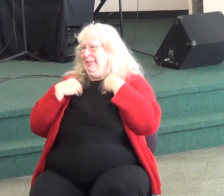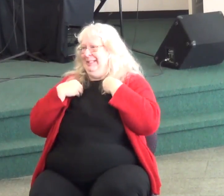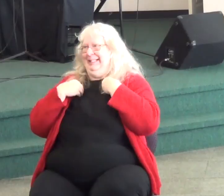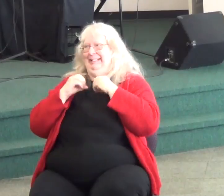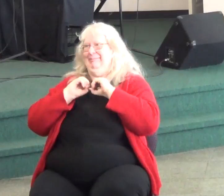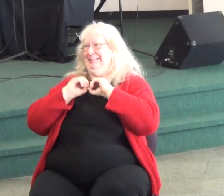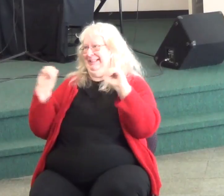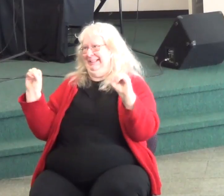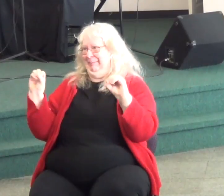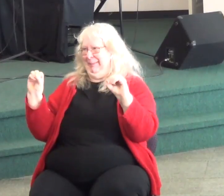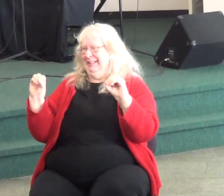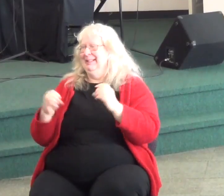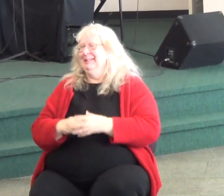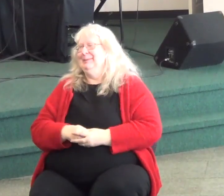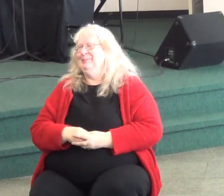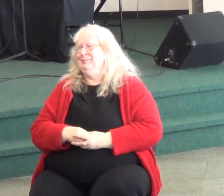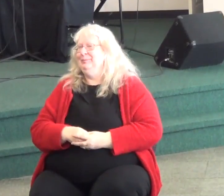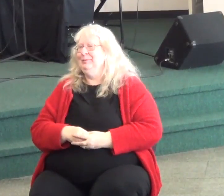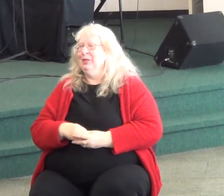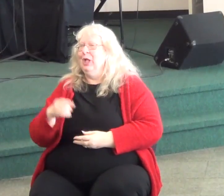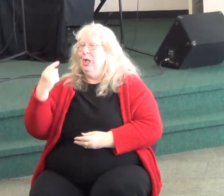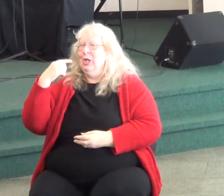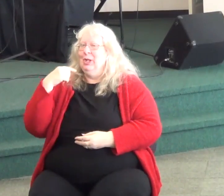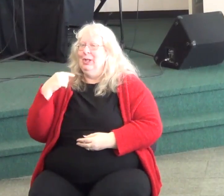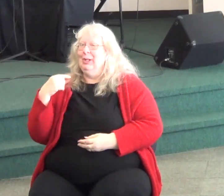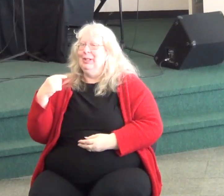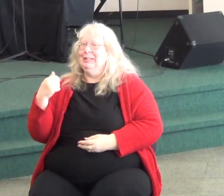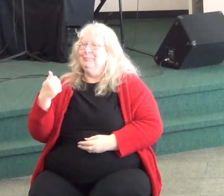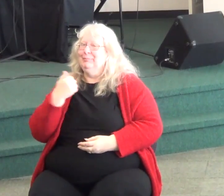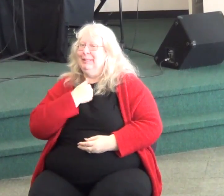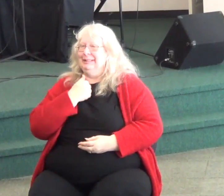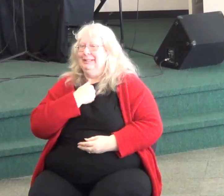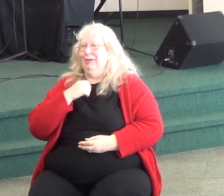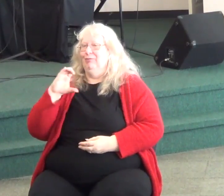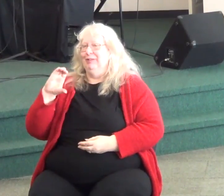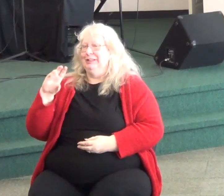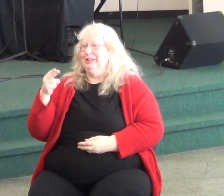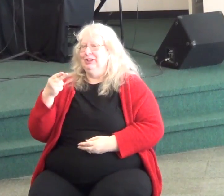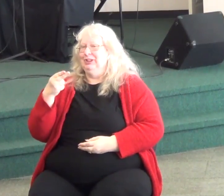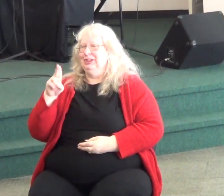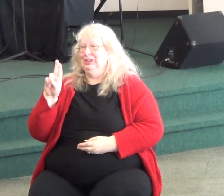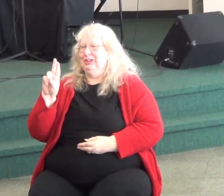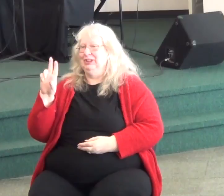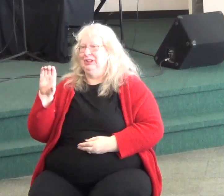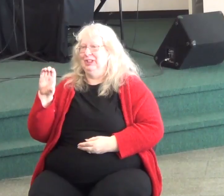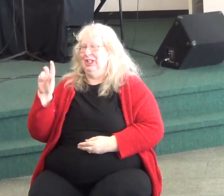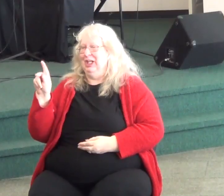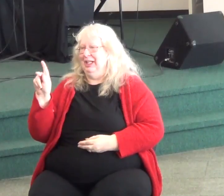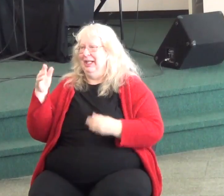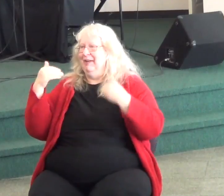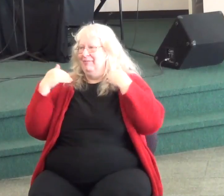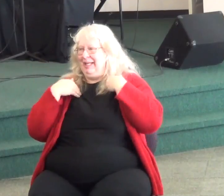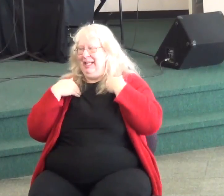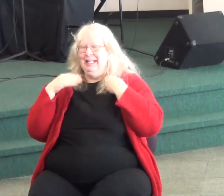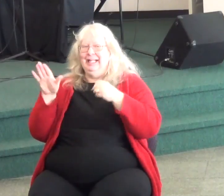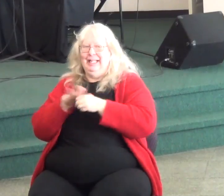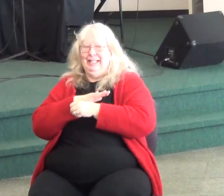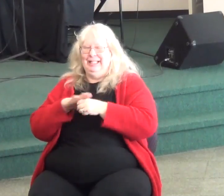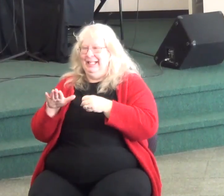Chuck and I have had enough snow shoveling and plowing and blowing, and we're over it, aren't we, Chuck? Well, stop, boy.